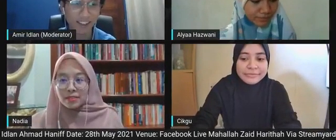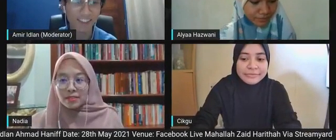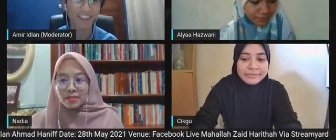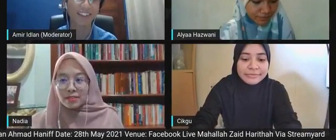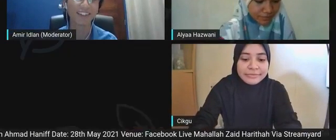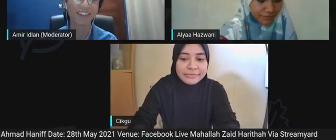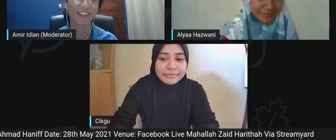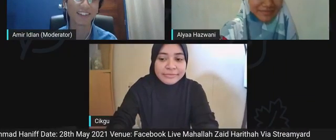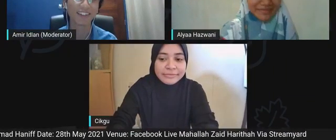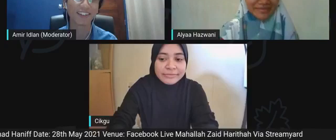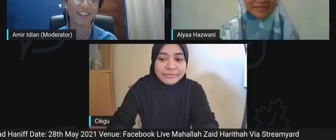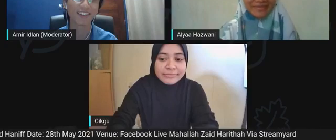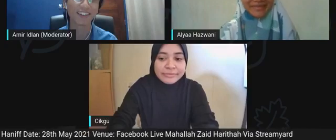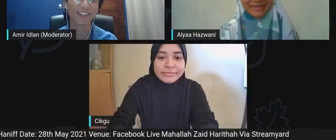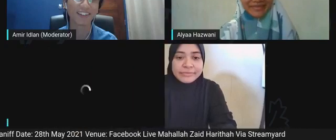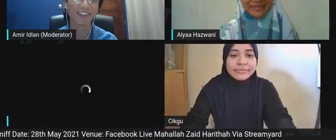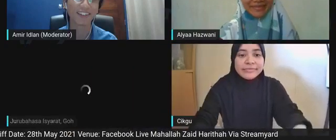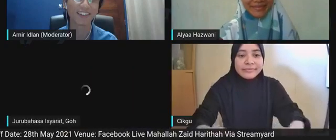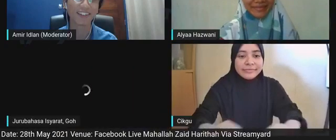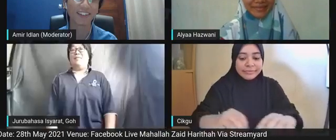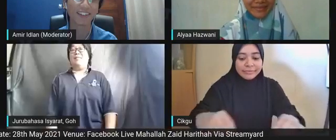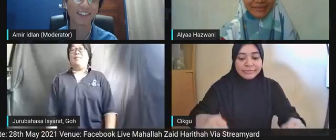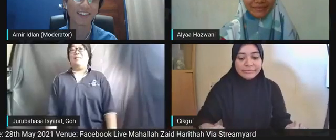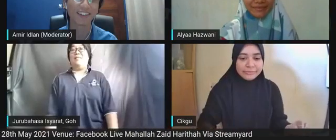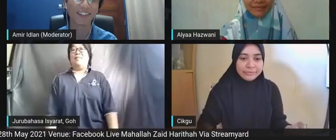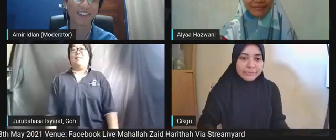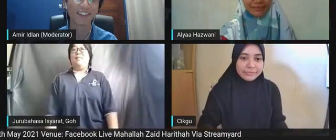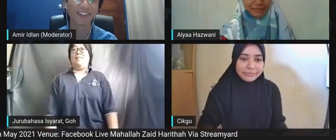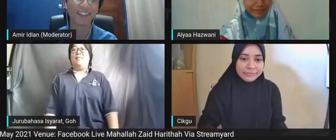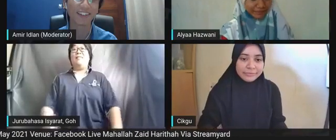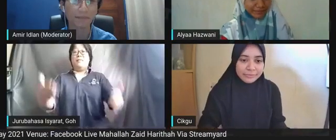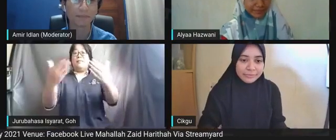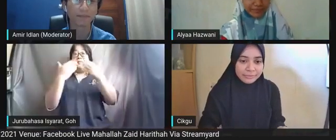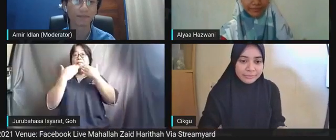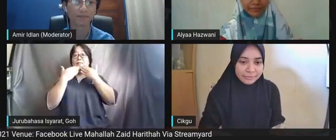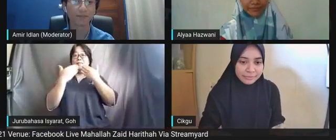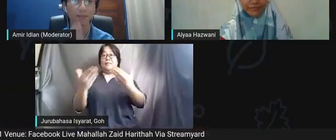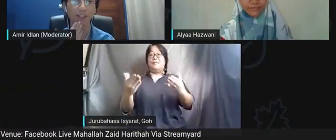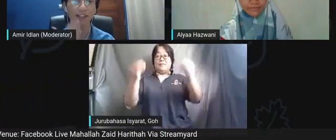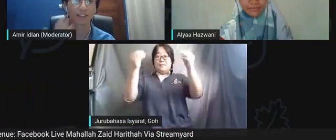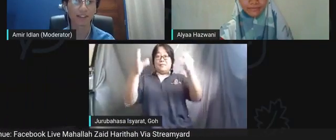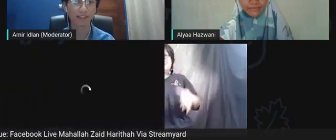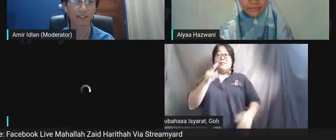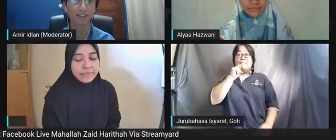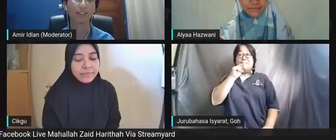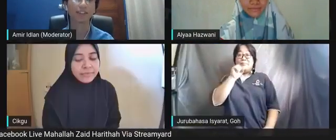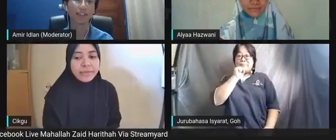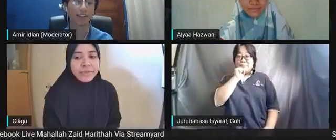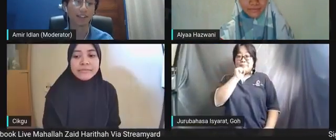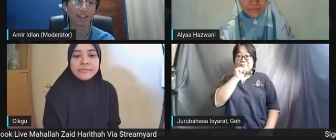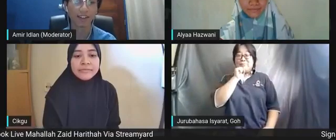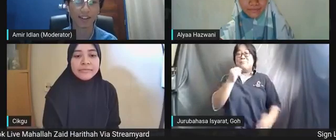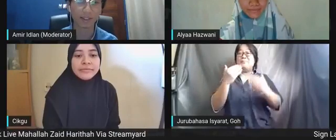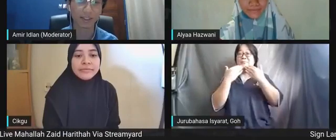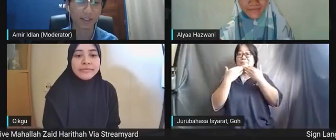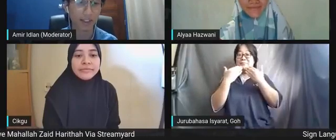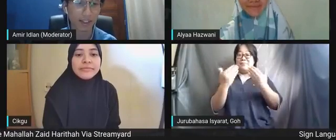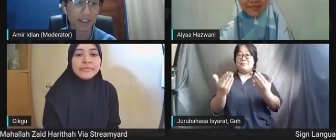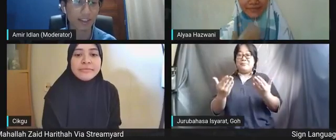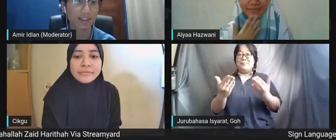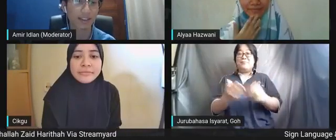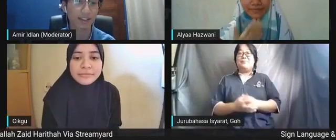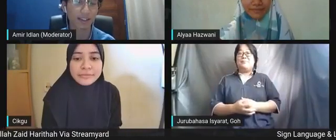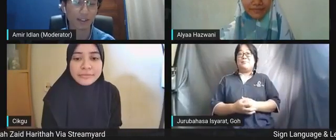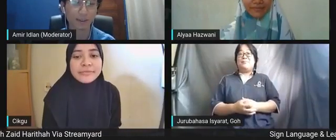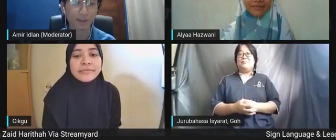Okay. Terima kasih Cikgu Saadah. Terima kasih kepada Cikgu